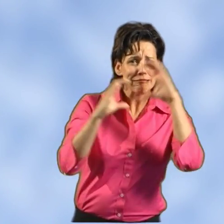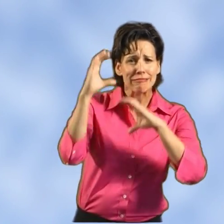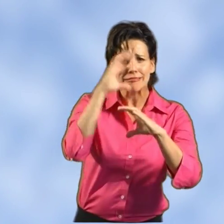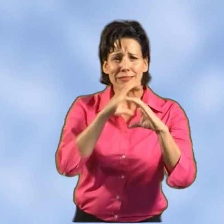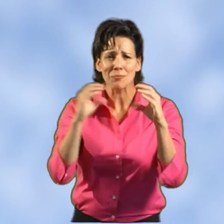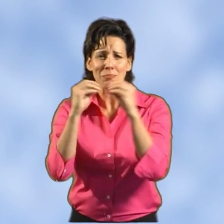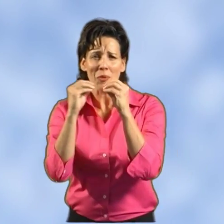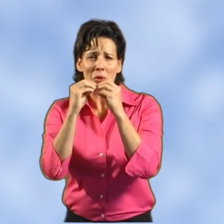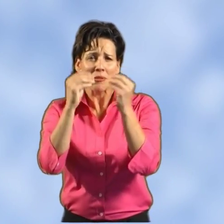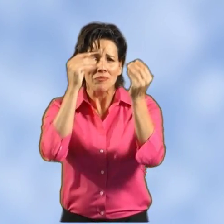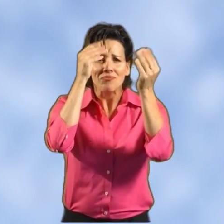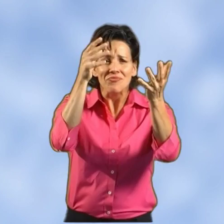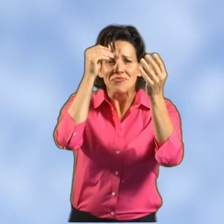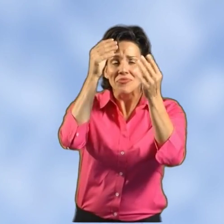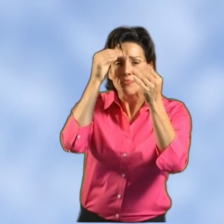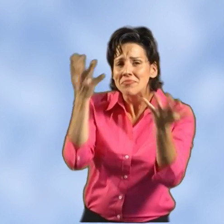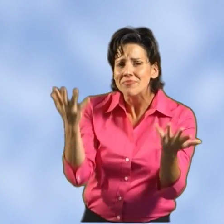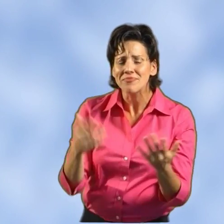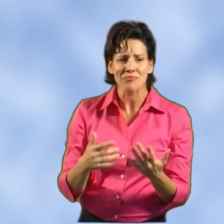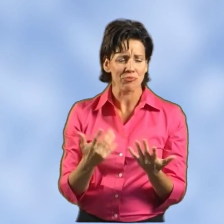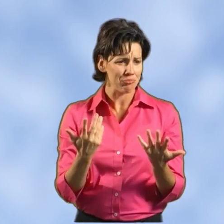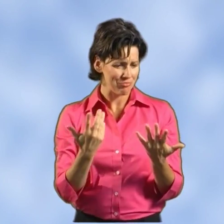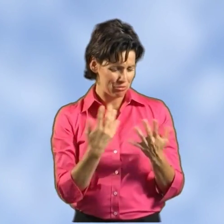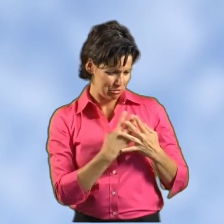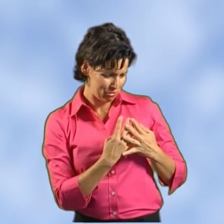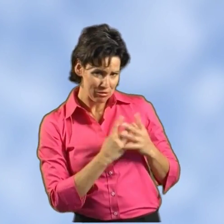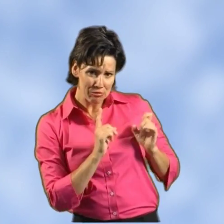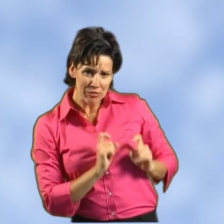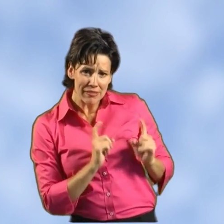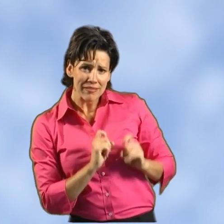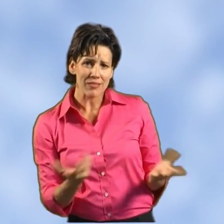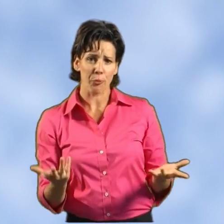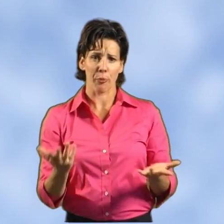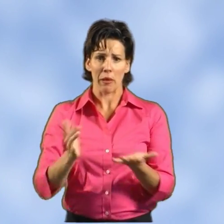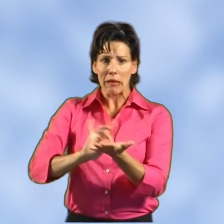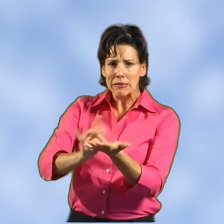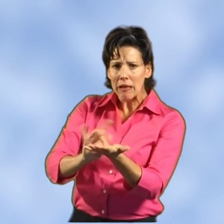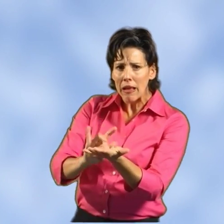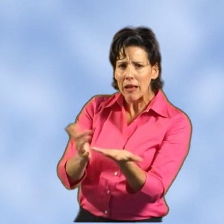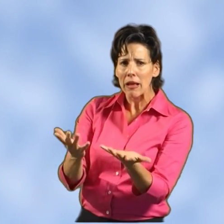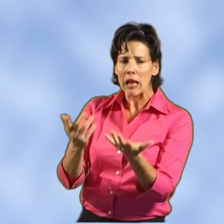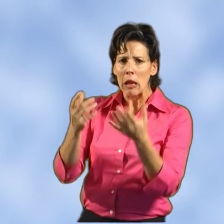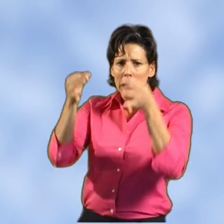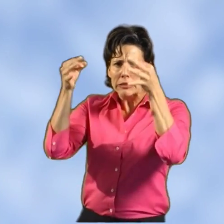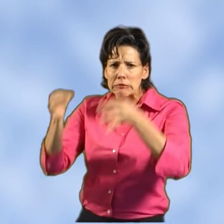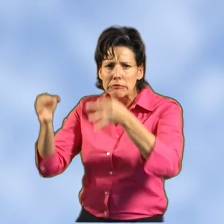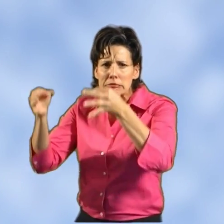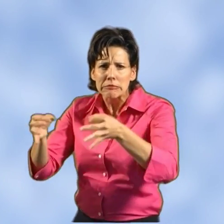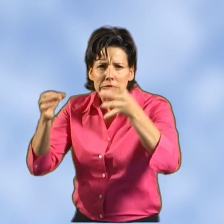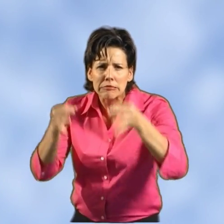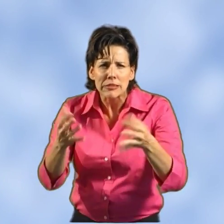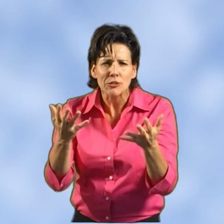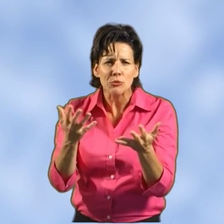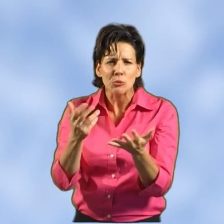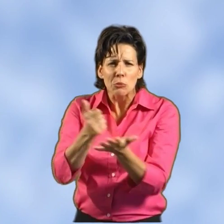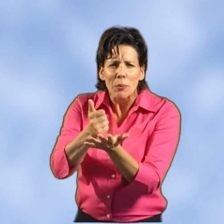If you are seeking more information about screening or diagnosis, making